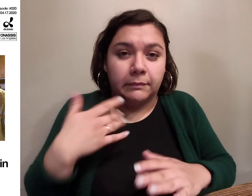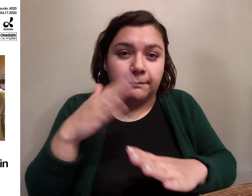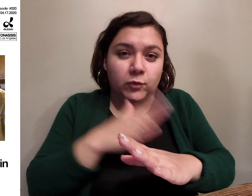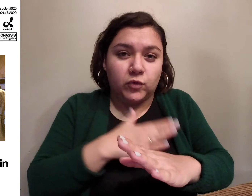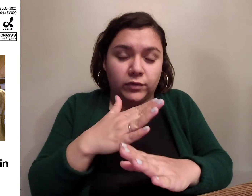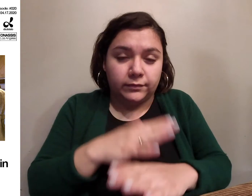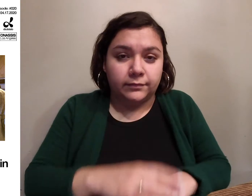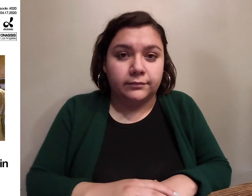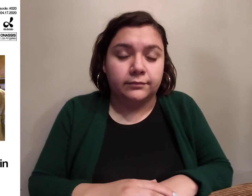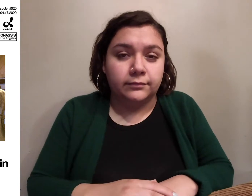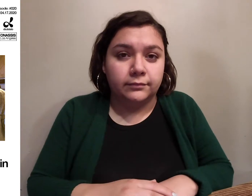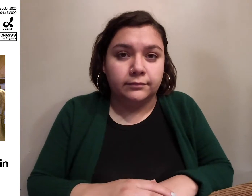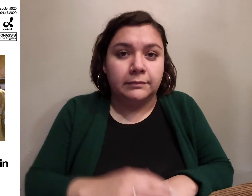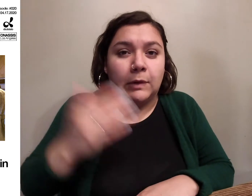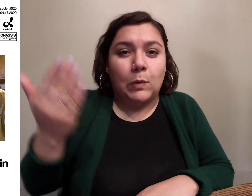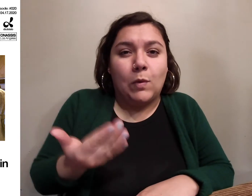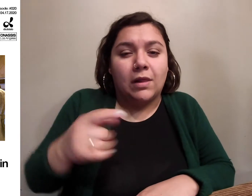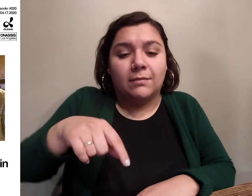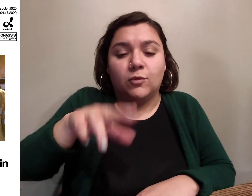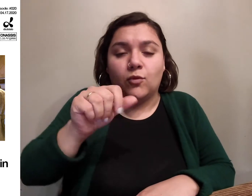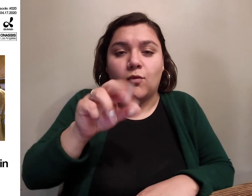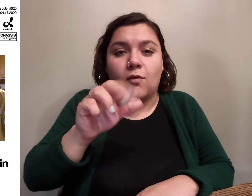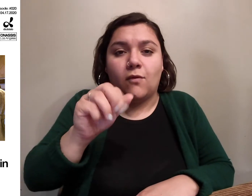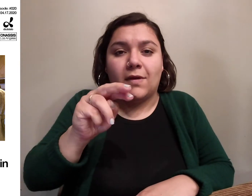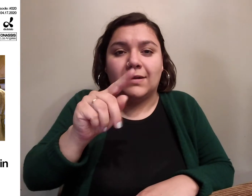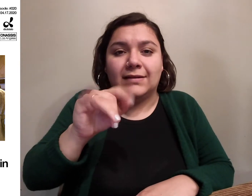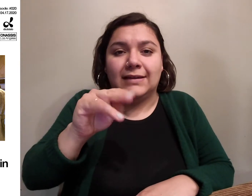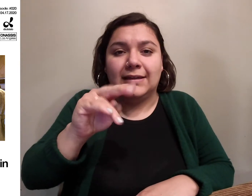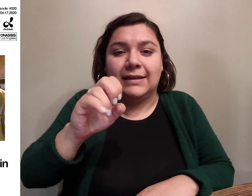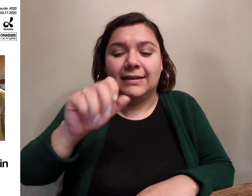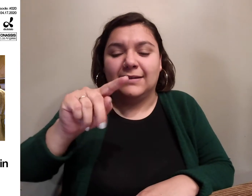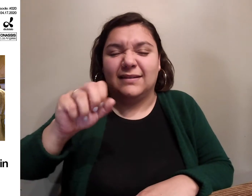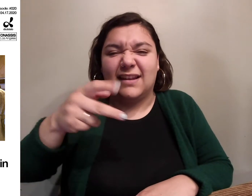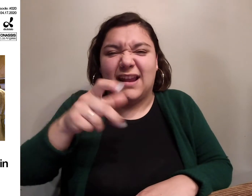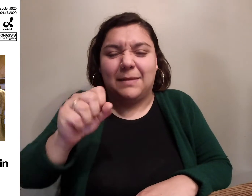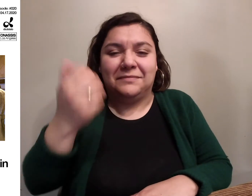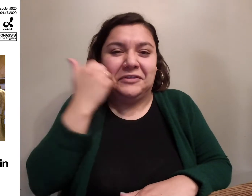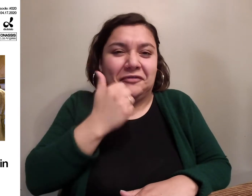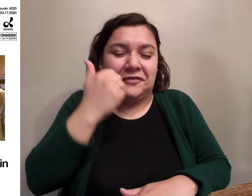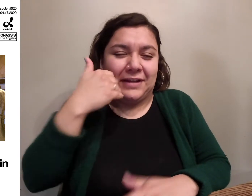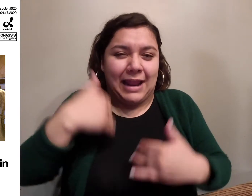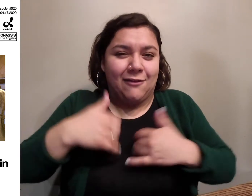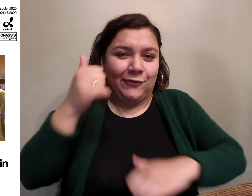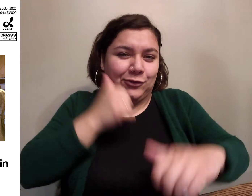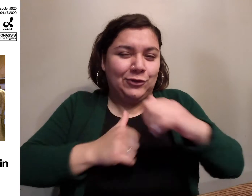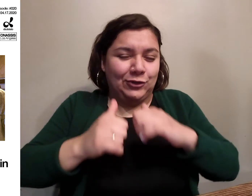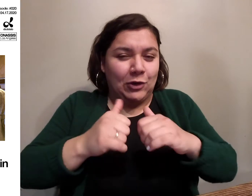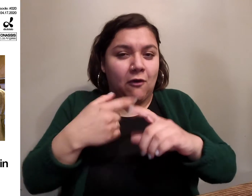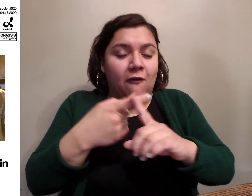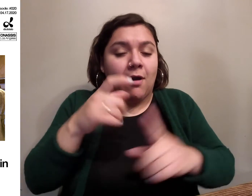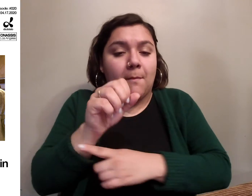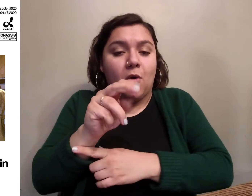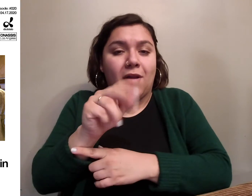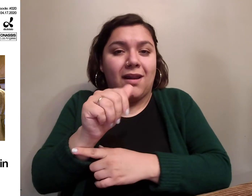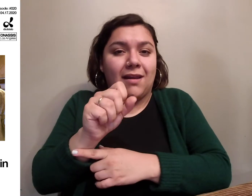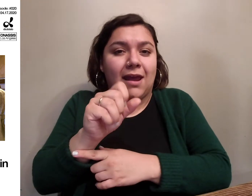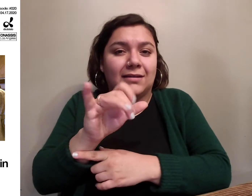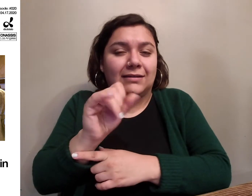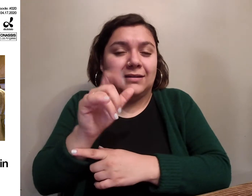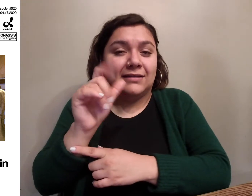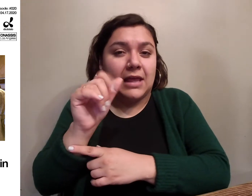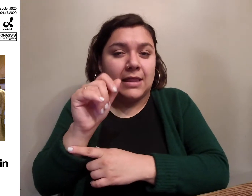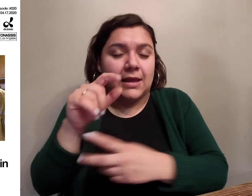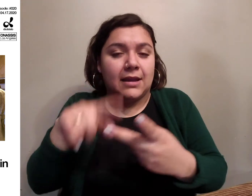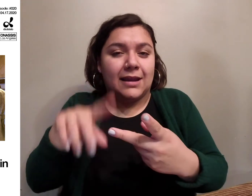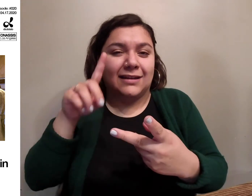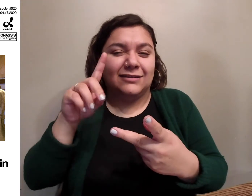Welcome to the Quarantine Tapes, a daily podcast from Onassis, LA and dublab. Hosted by Paul Holdengräber, this series chronicles